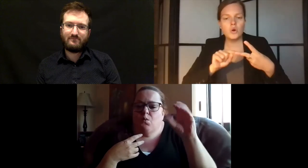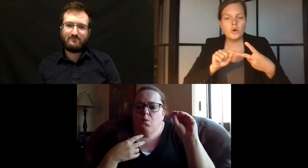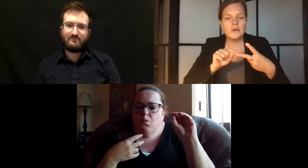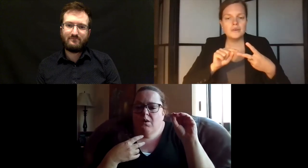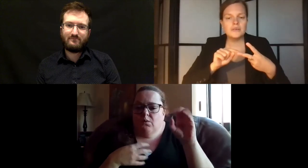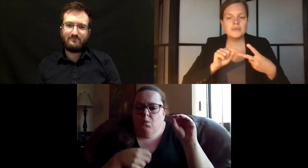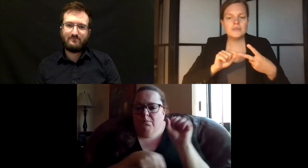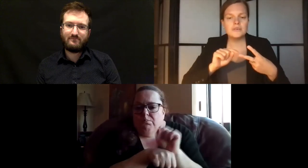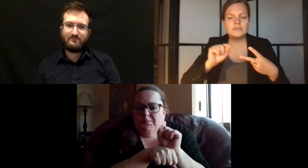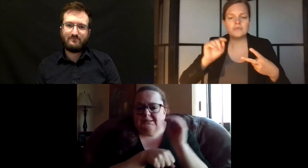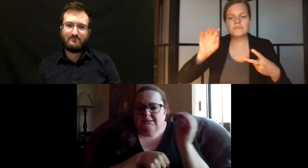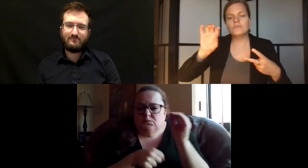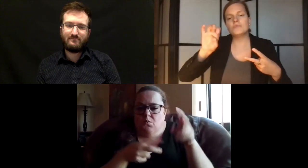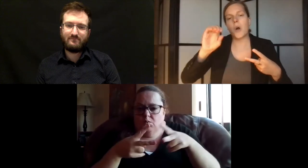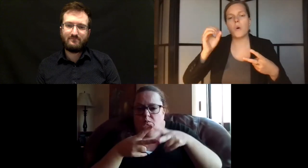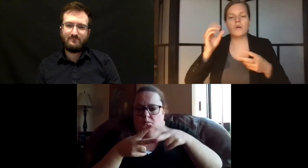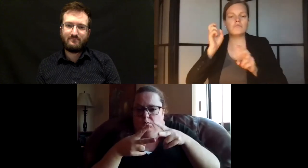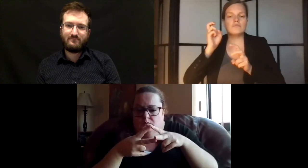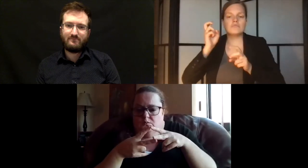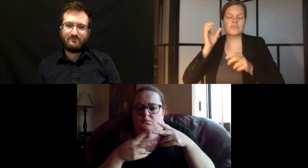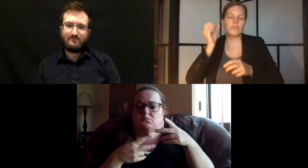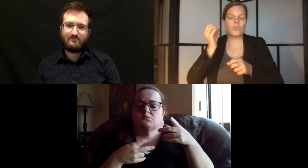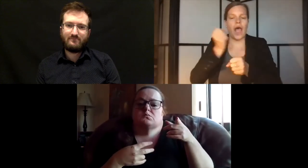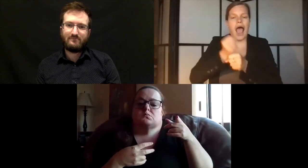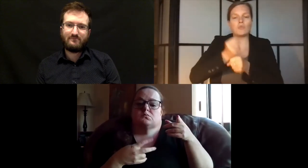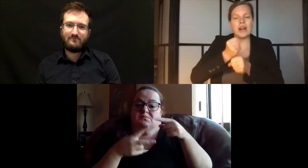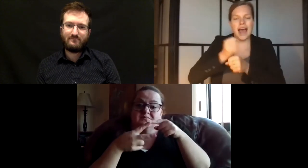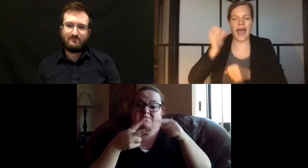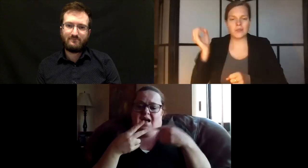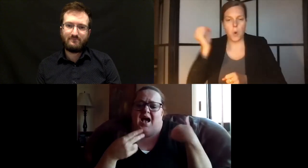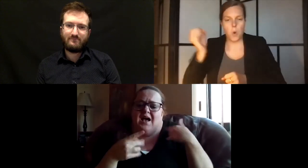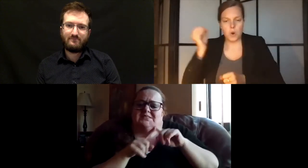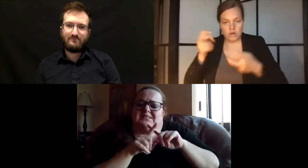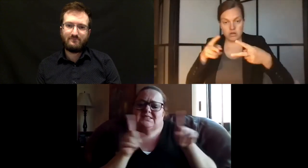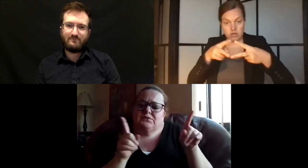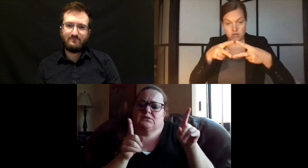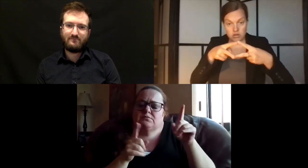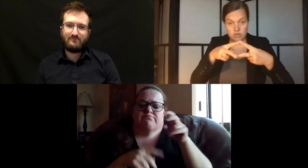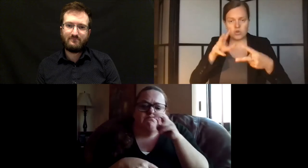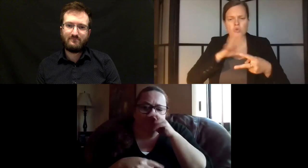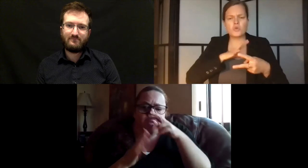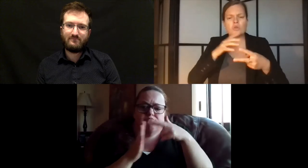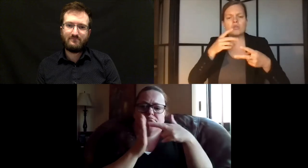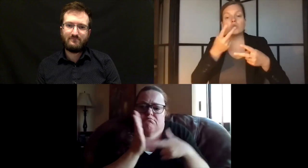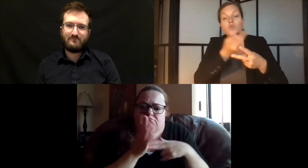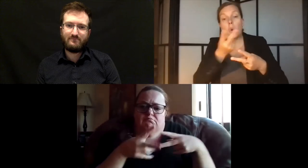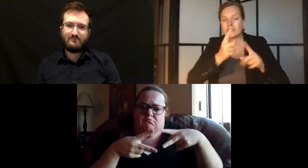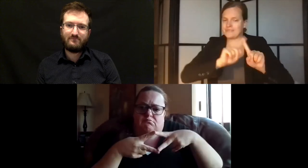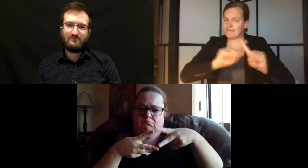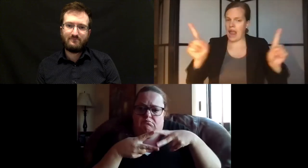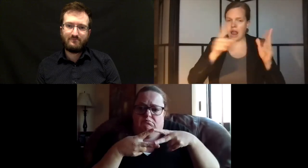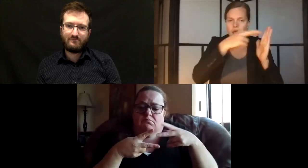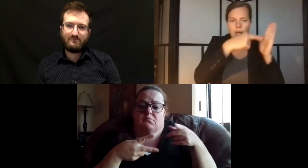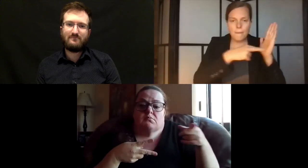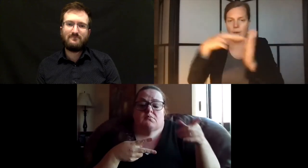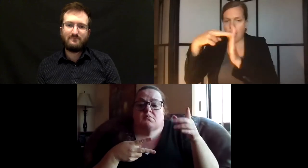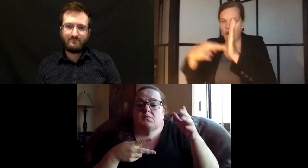one is Employment Ontario. Those are two provincial programs, and they have different